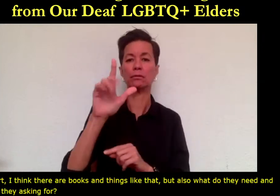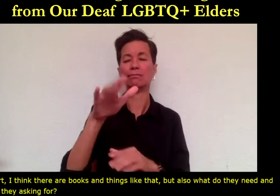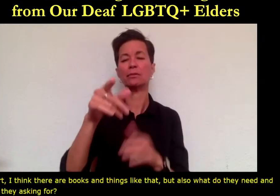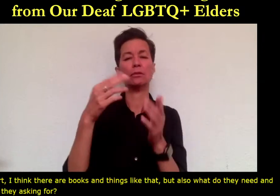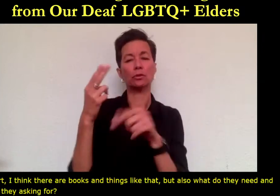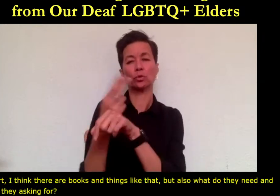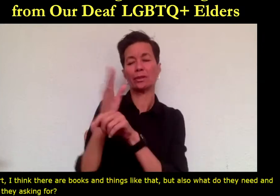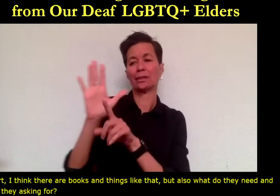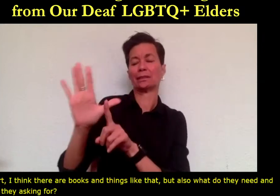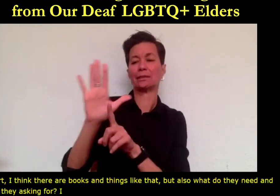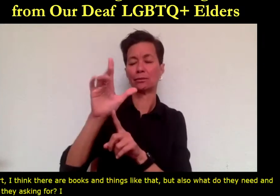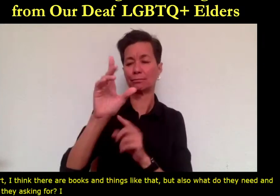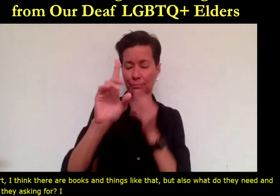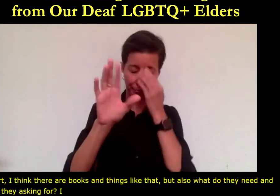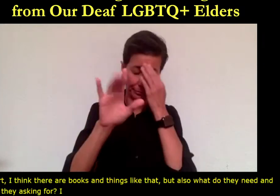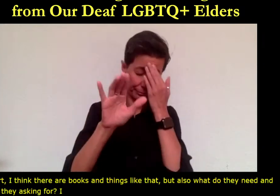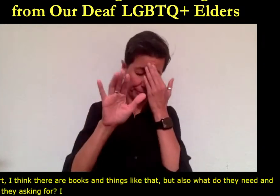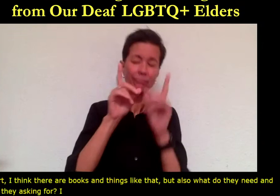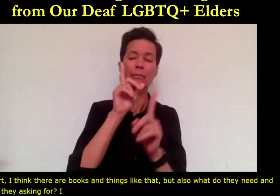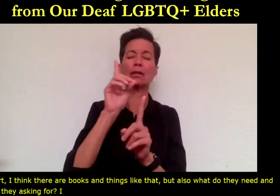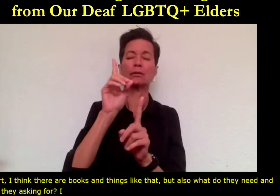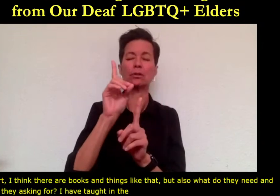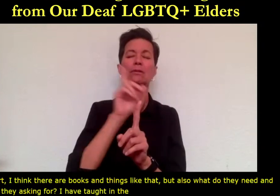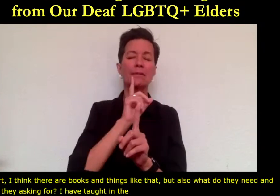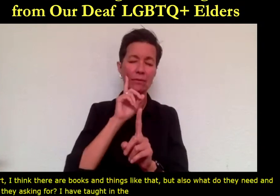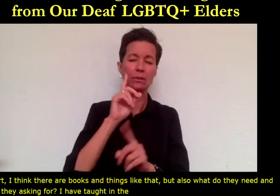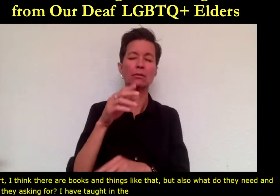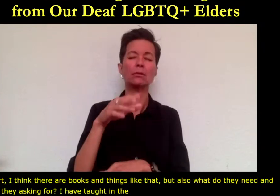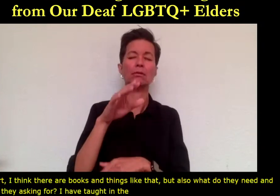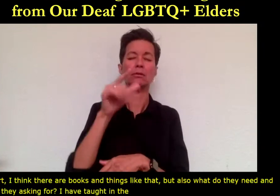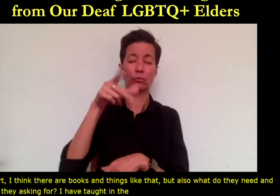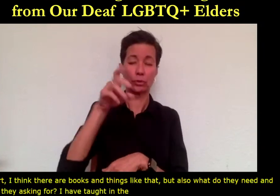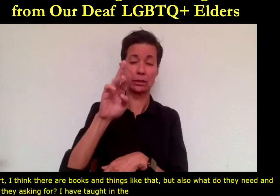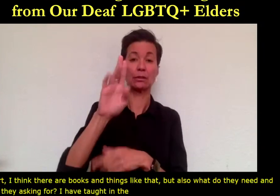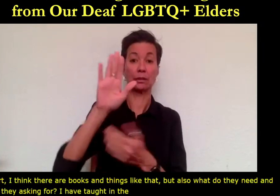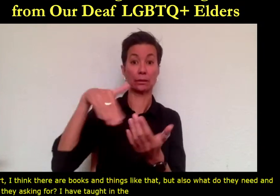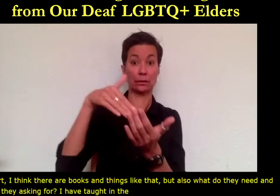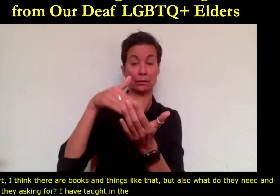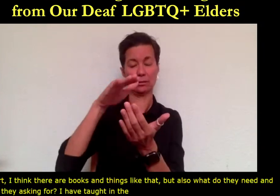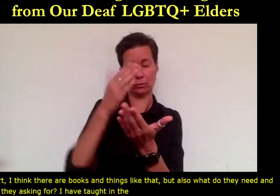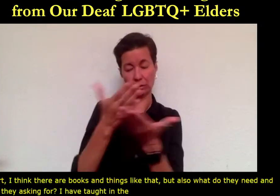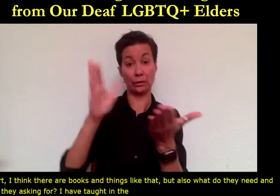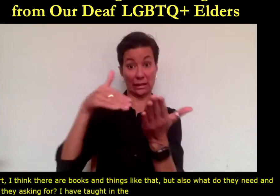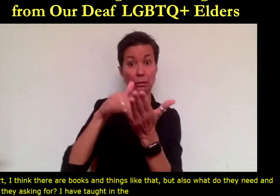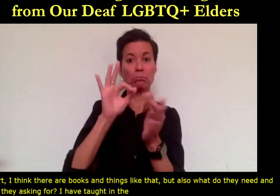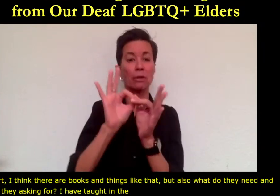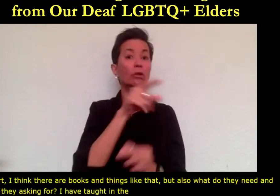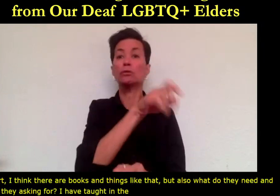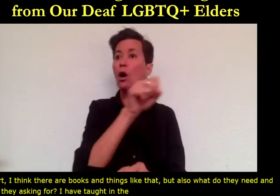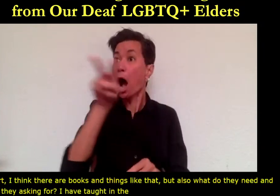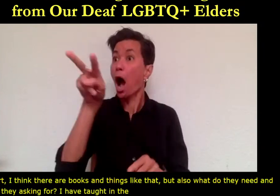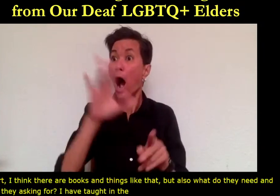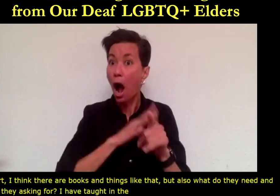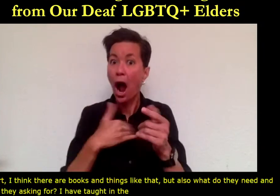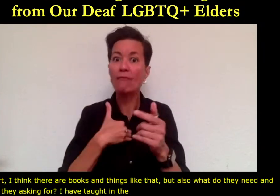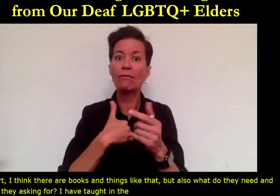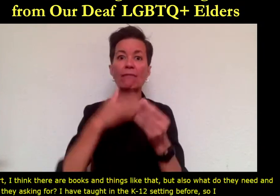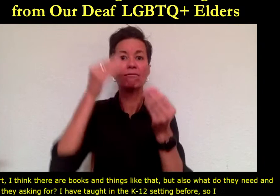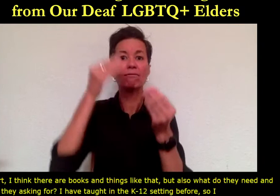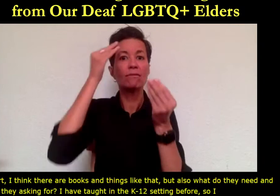the different experiences um the deaf queer resource center for example